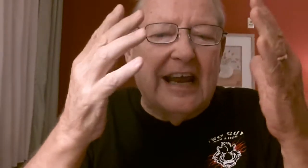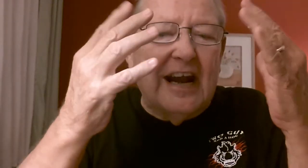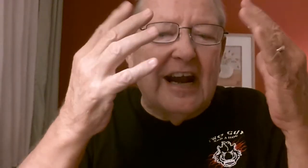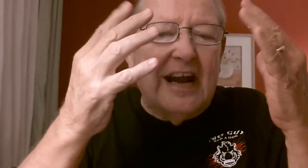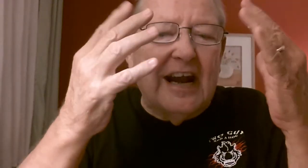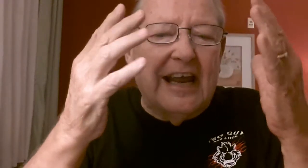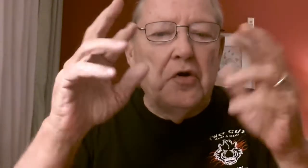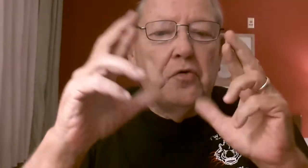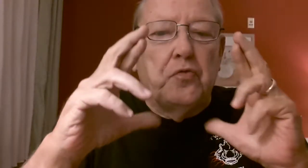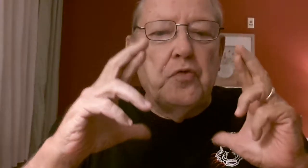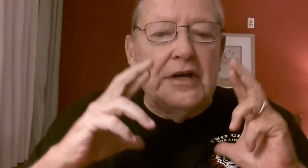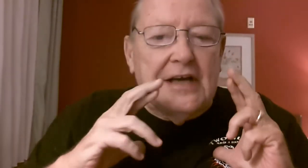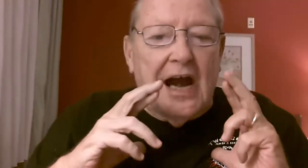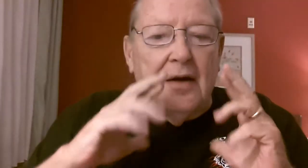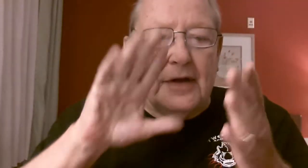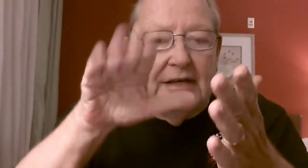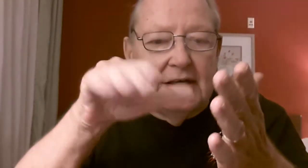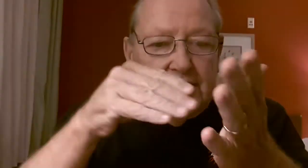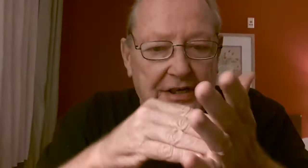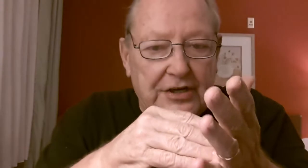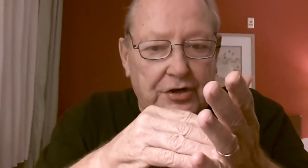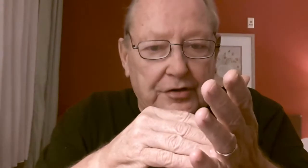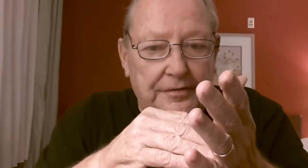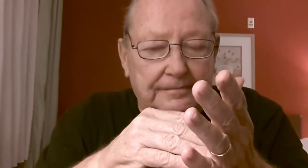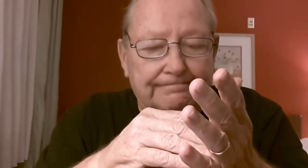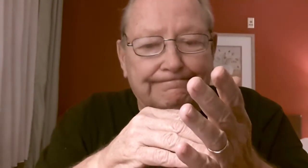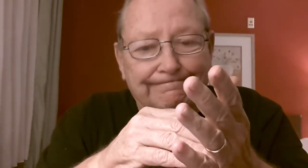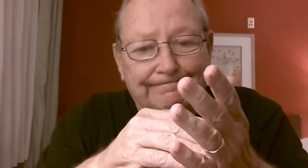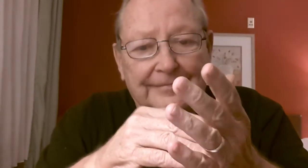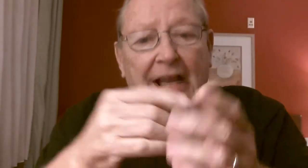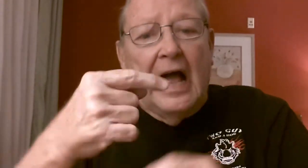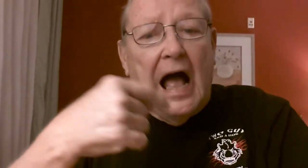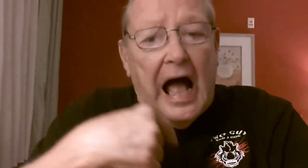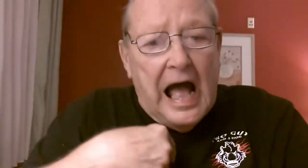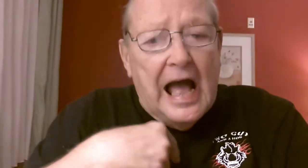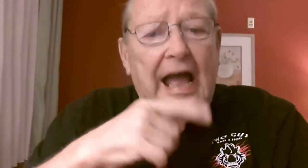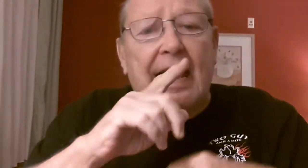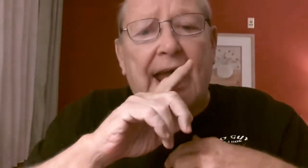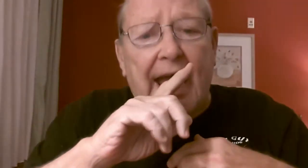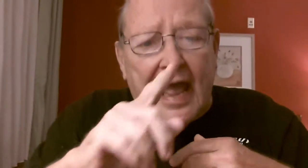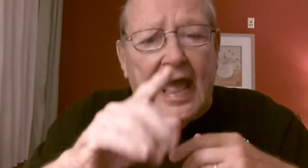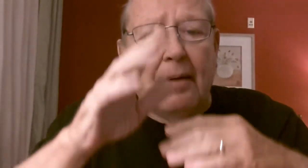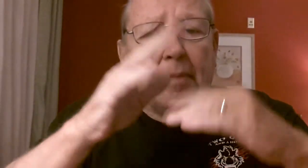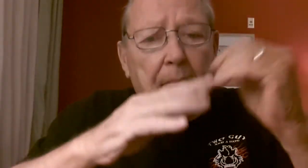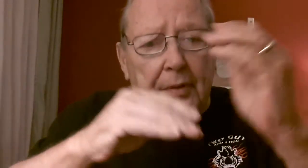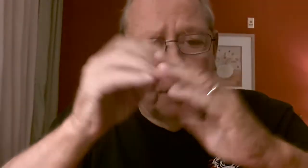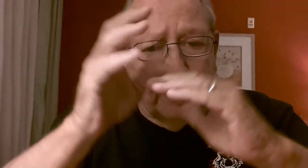deaf-friendly retirement center. I am building